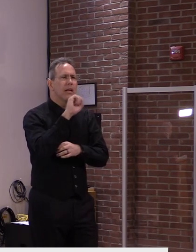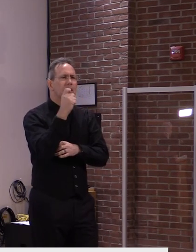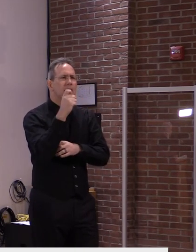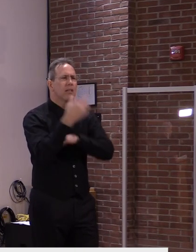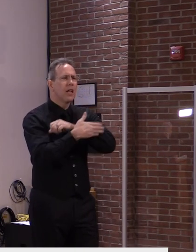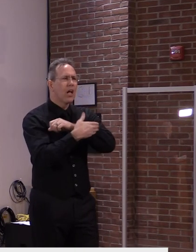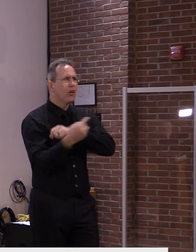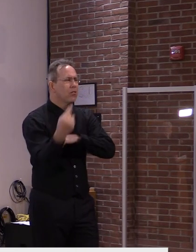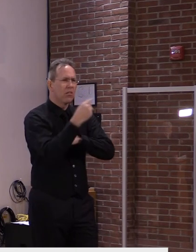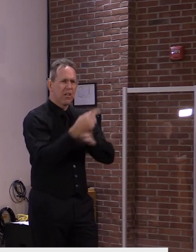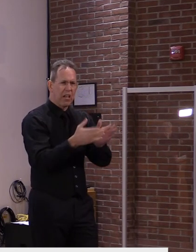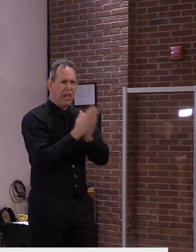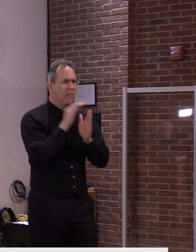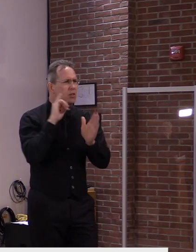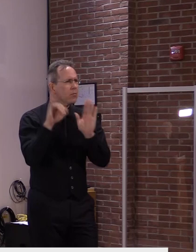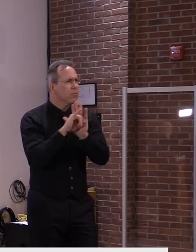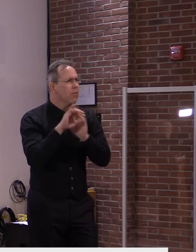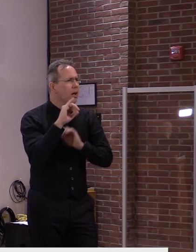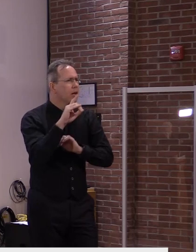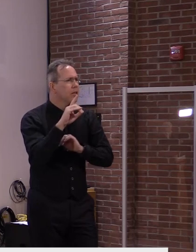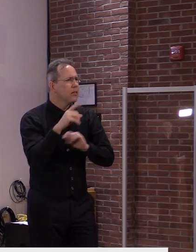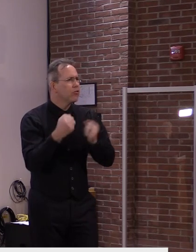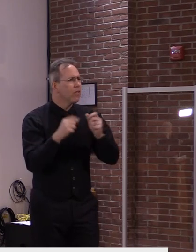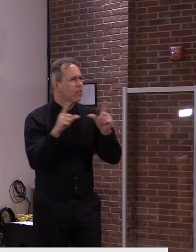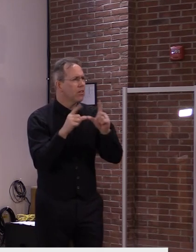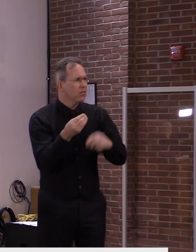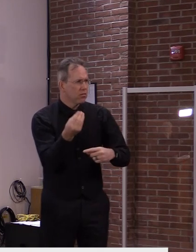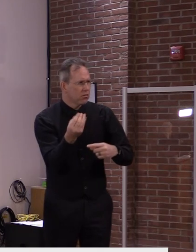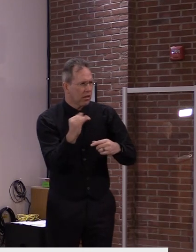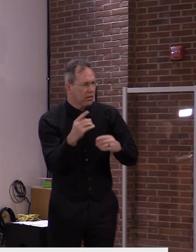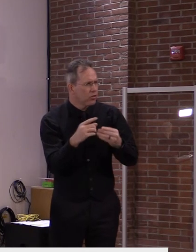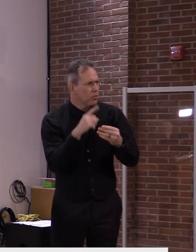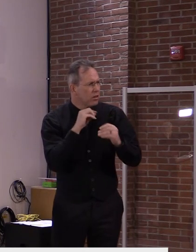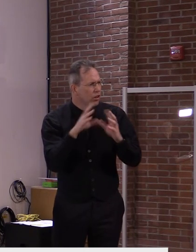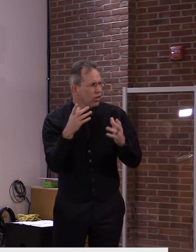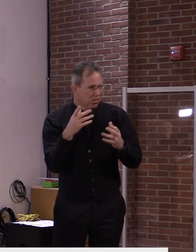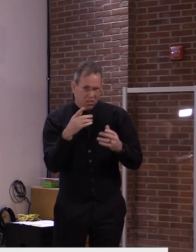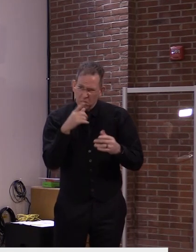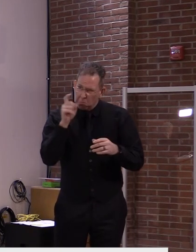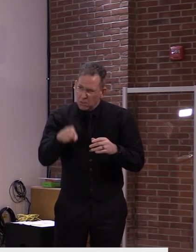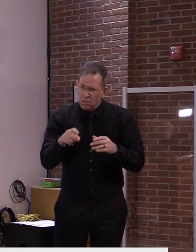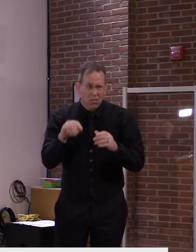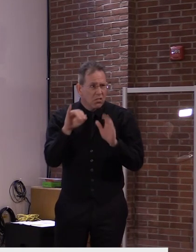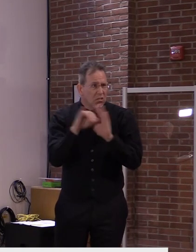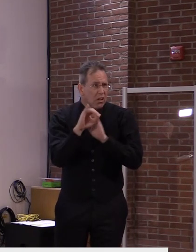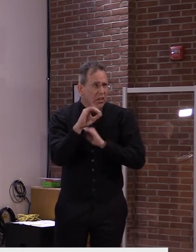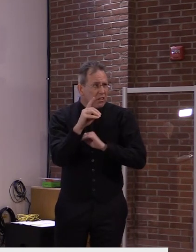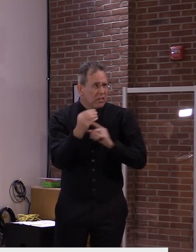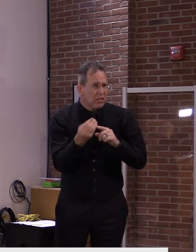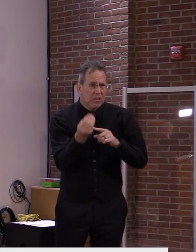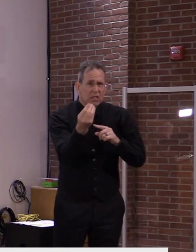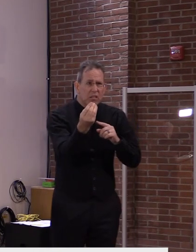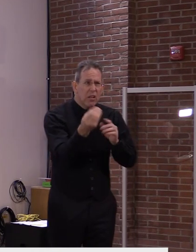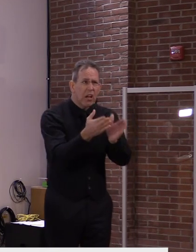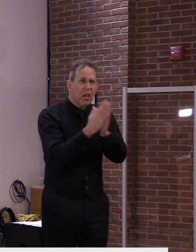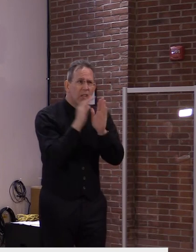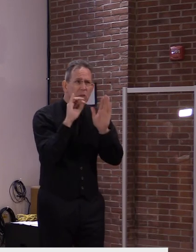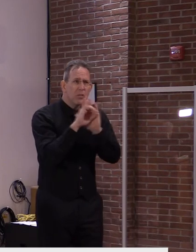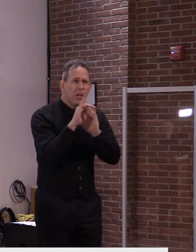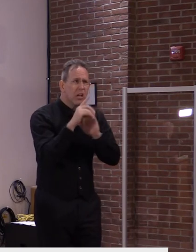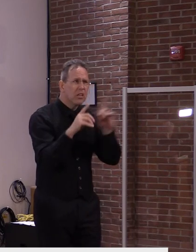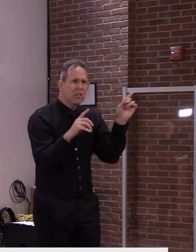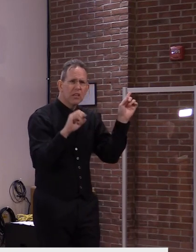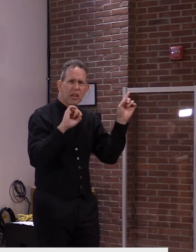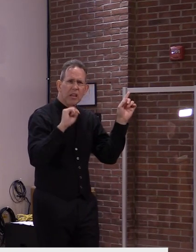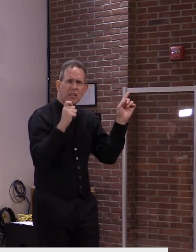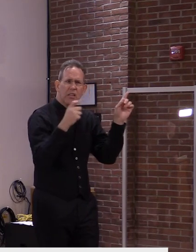with them. Maybe you can clarify whether people need a photo ID or not when they go to get vaccinated. They